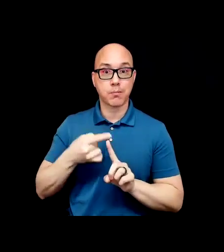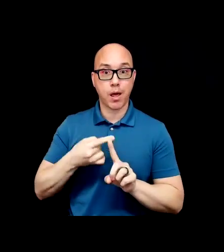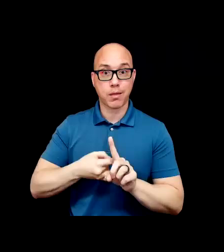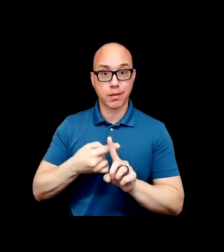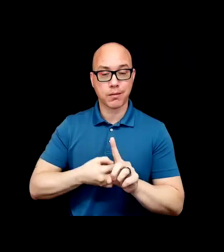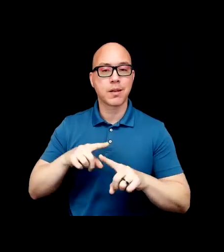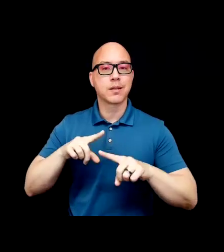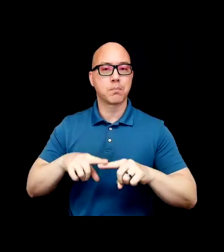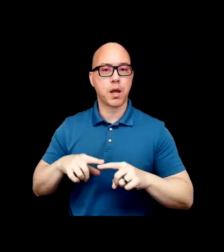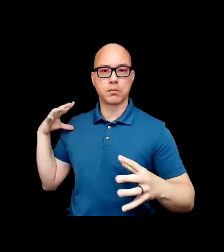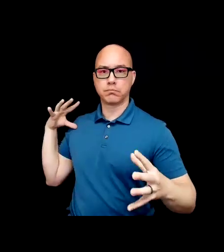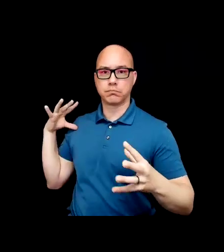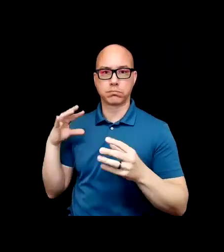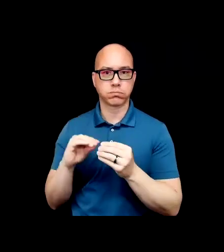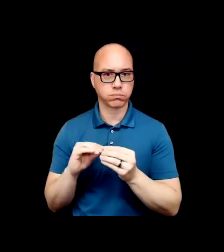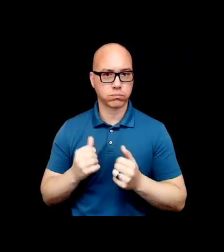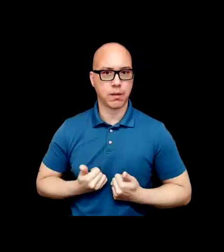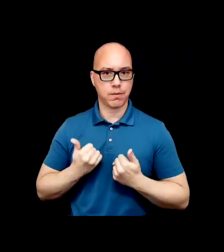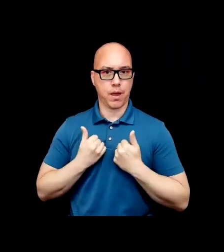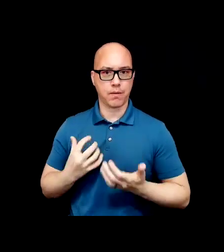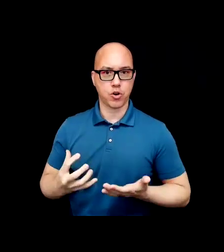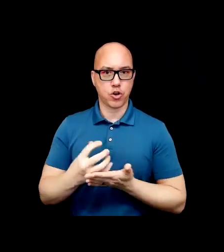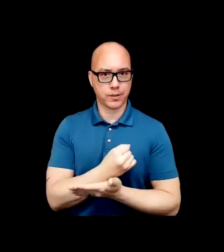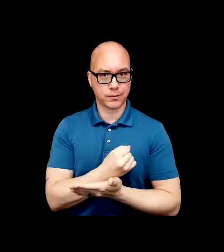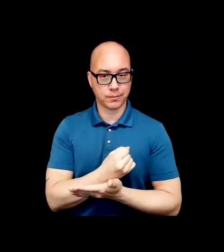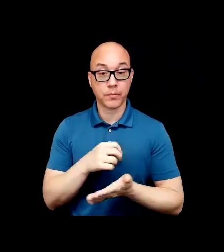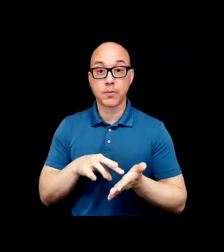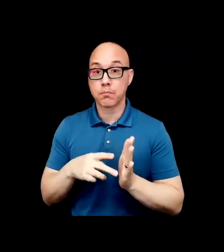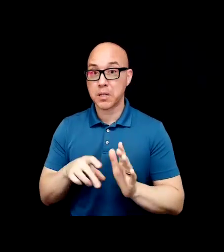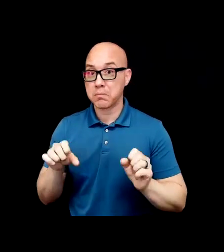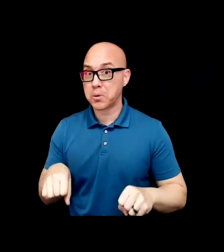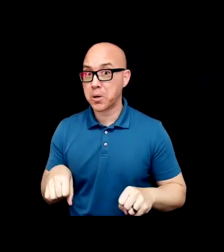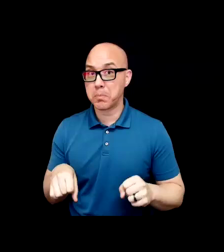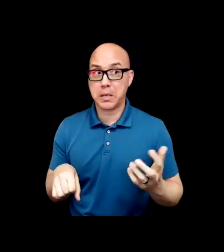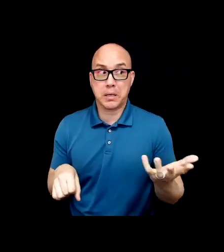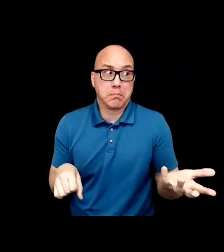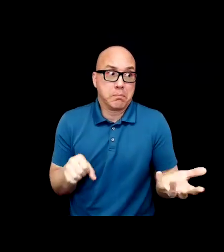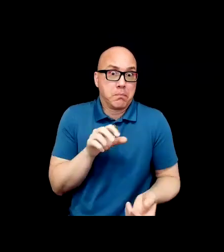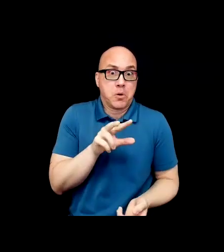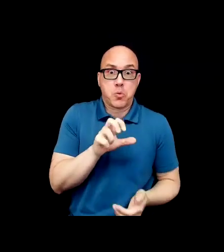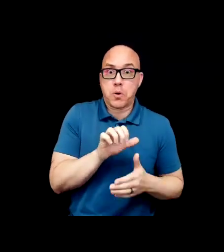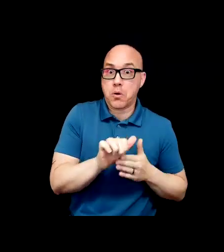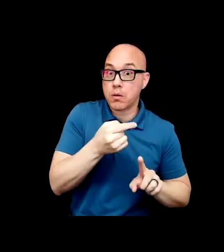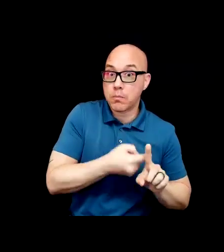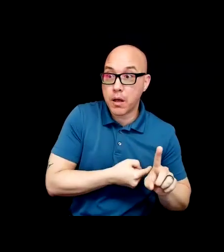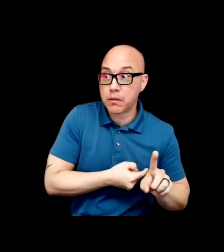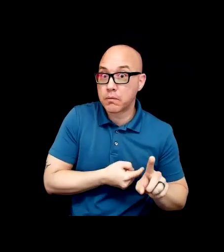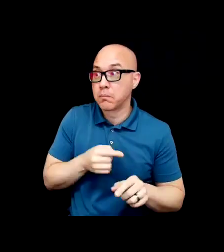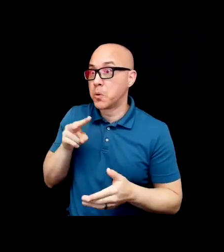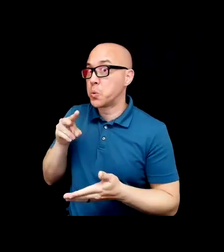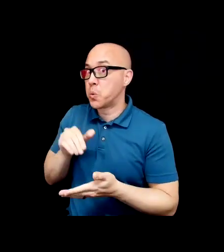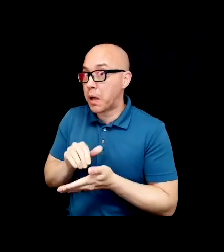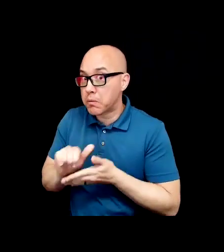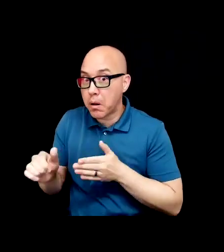earnings. That means the benefit amount could be $300 per month or it could be $2,000 per month. The exact